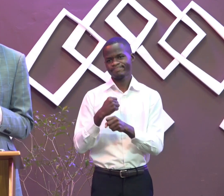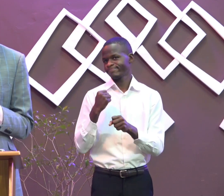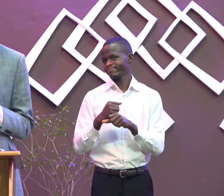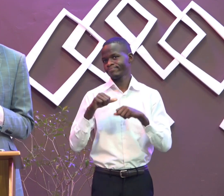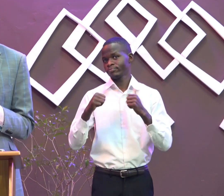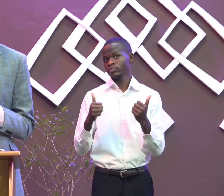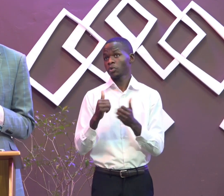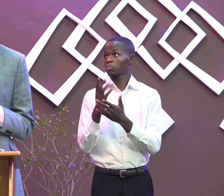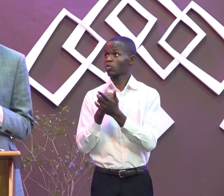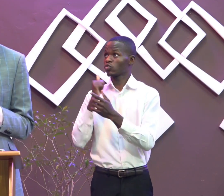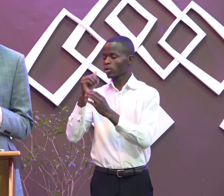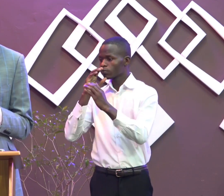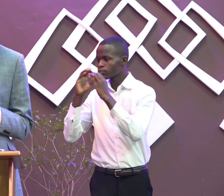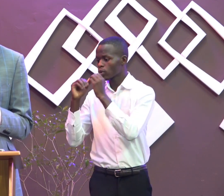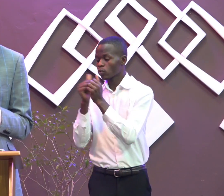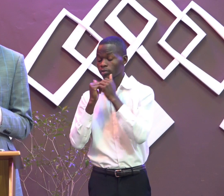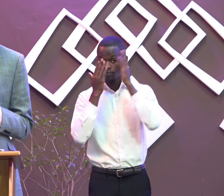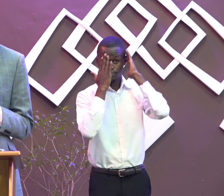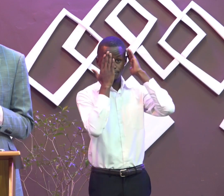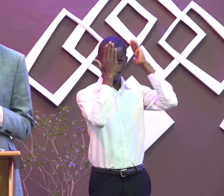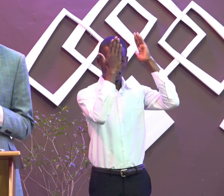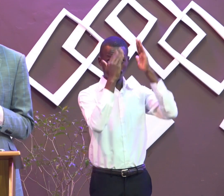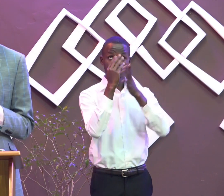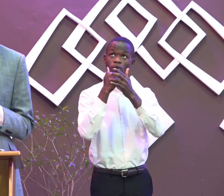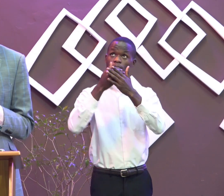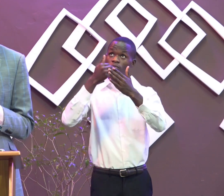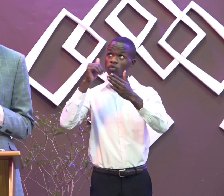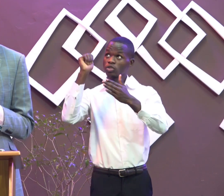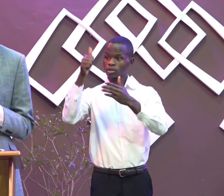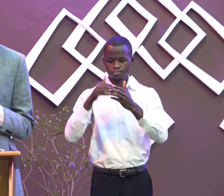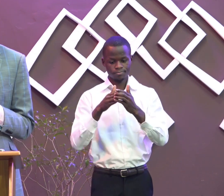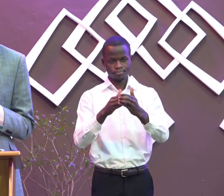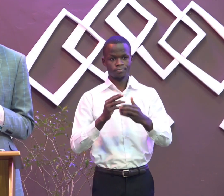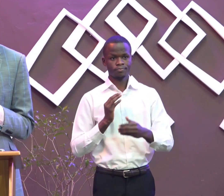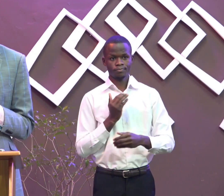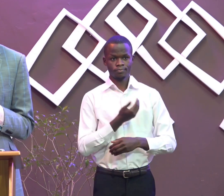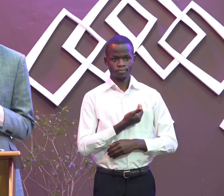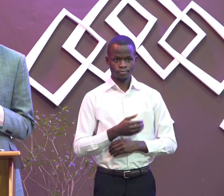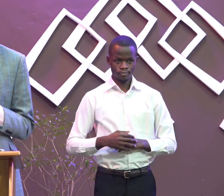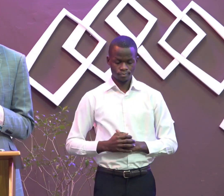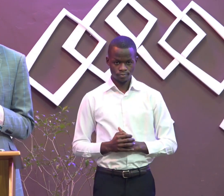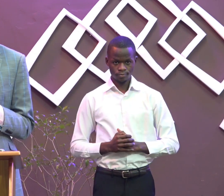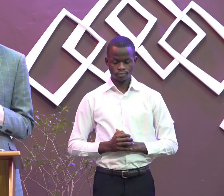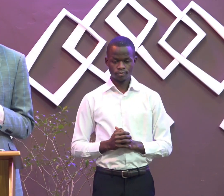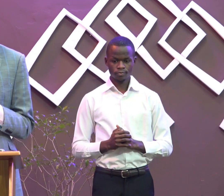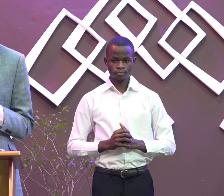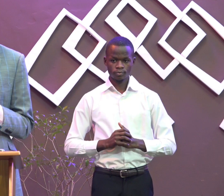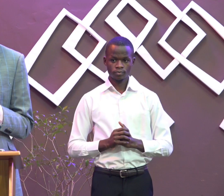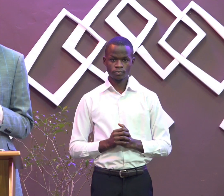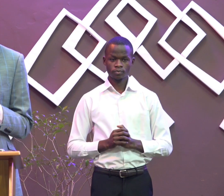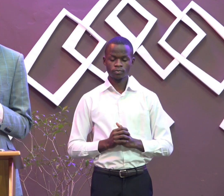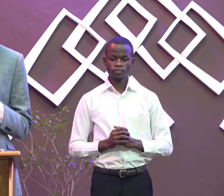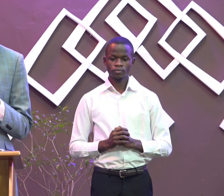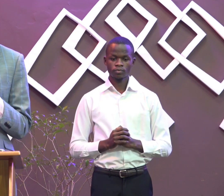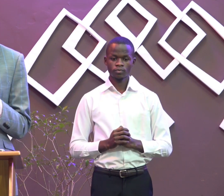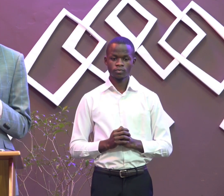gwe yagamba ebyo kuba yali mukulembeze waffe. That lady did us so good because she approached Bishop Semakula at that